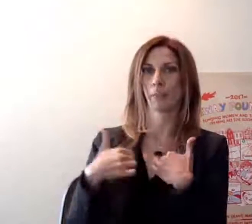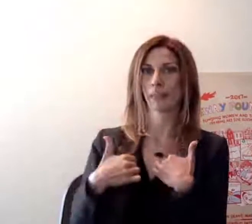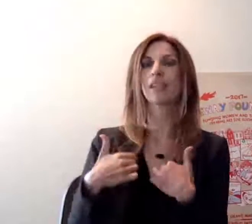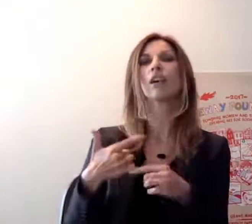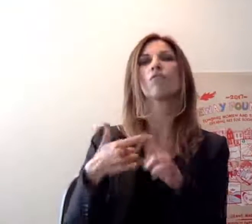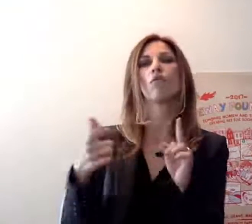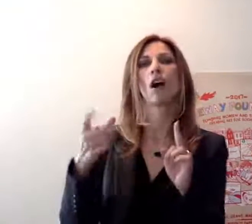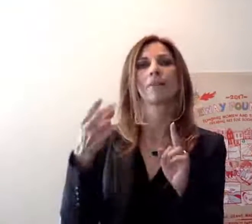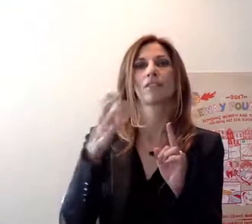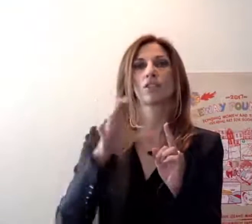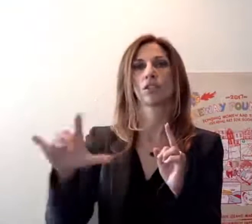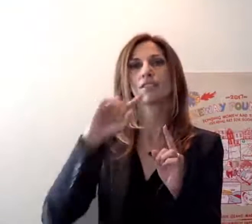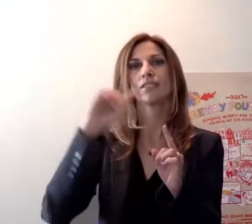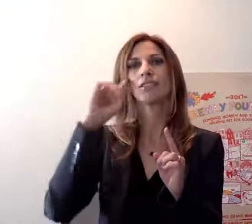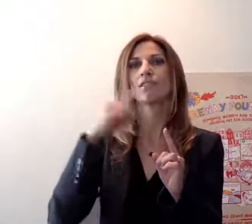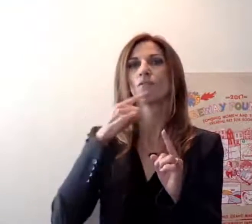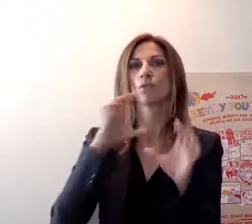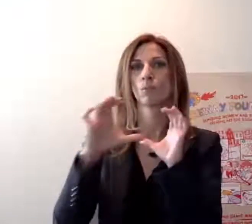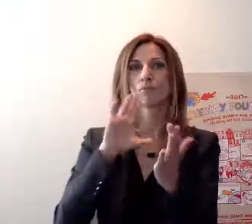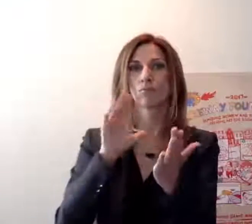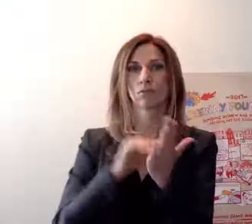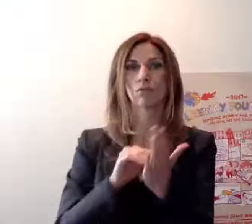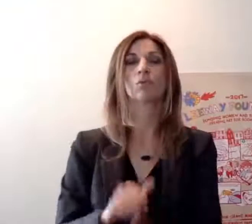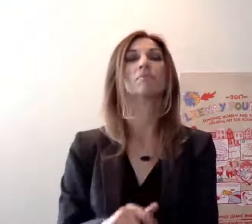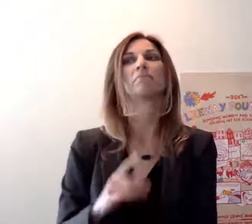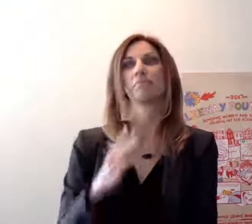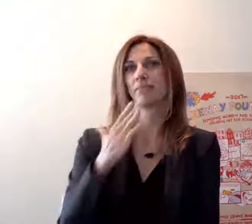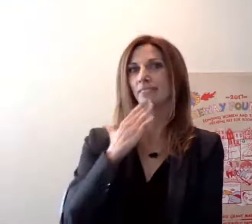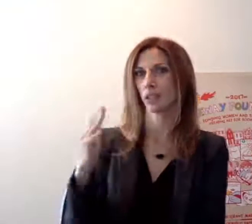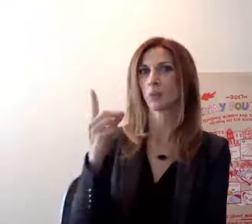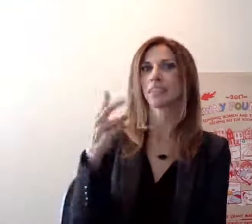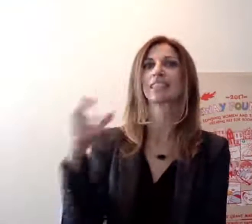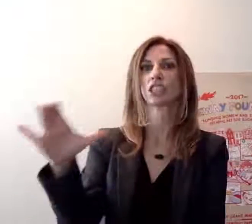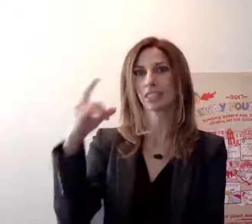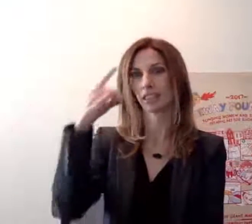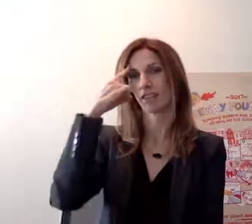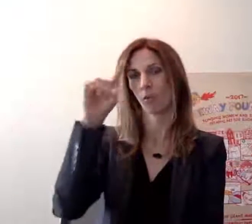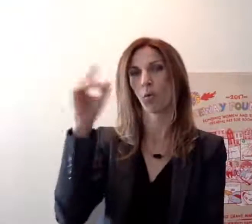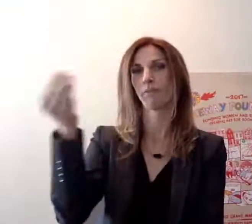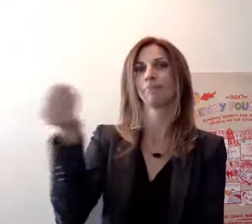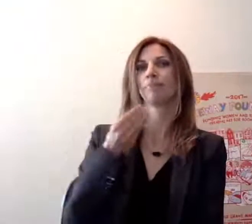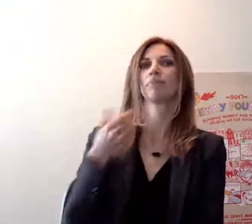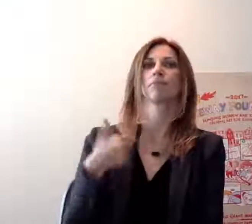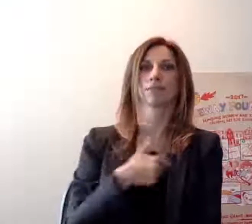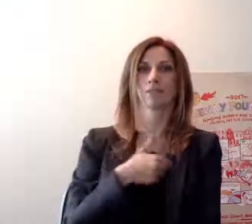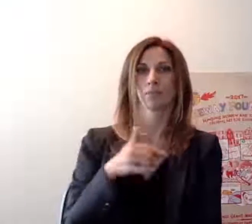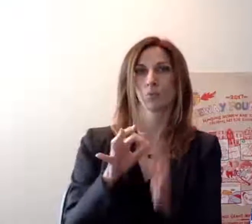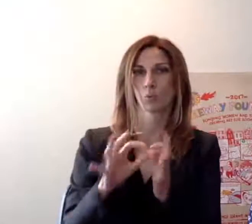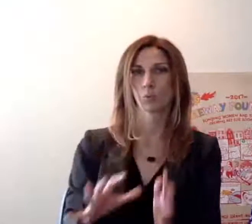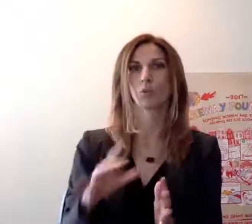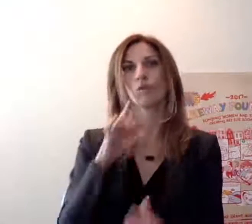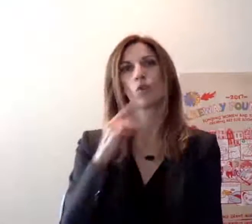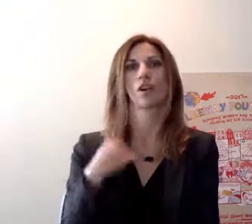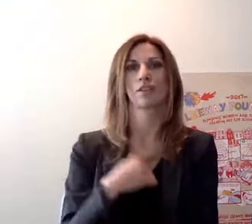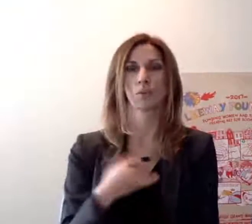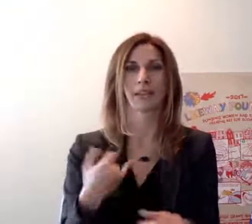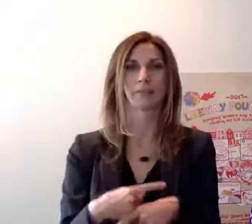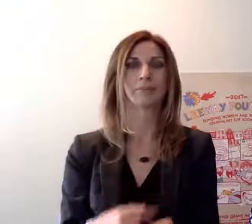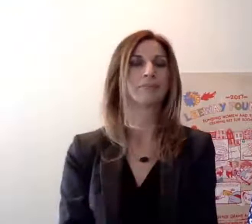from the Deaf Hearing Communication Center. So thank you to DHCC for providing that service for us